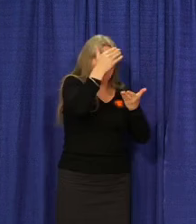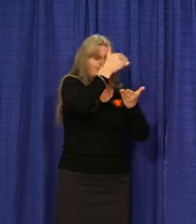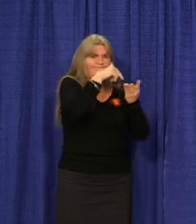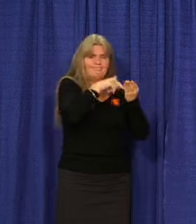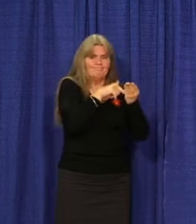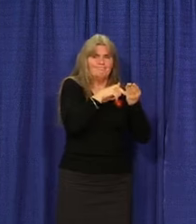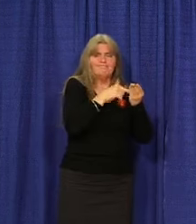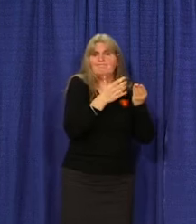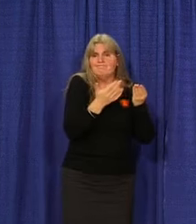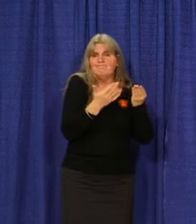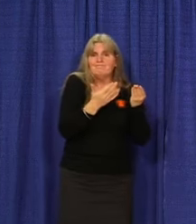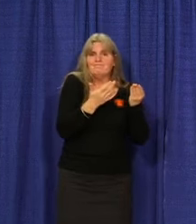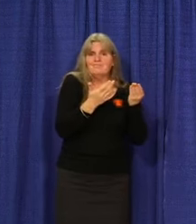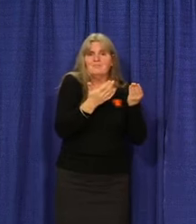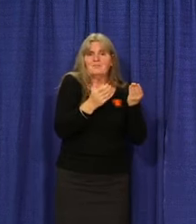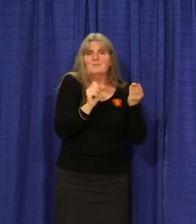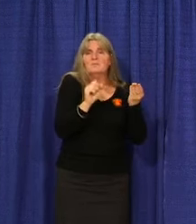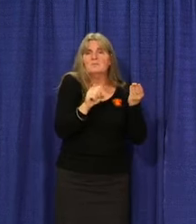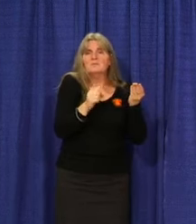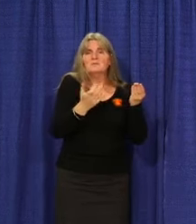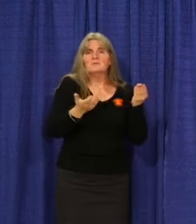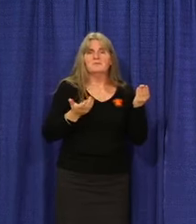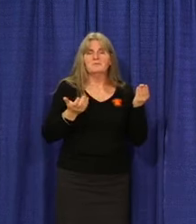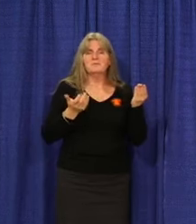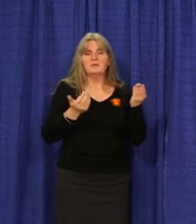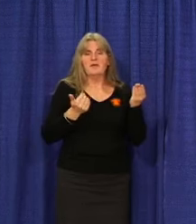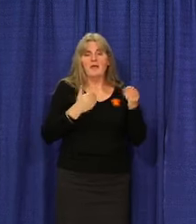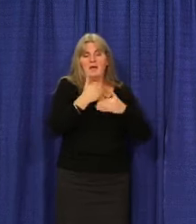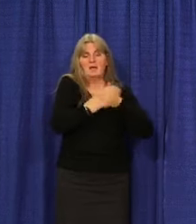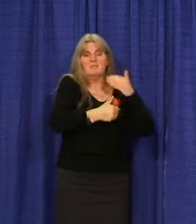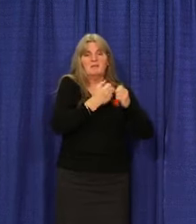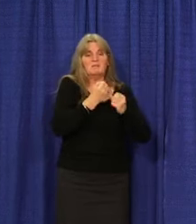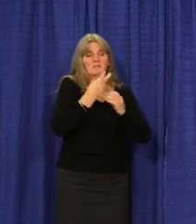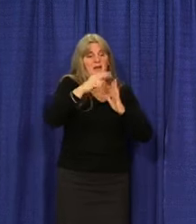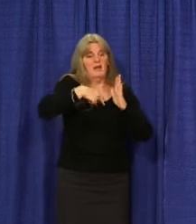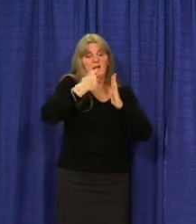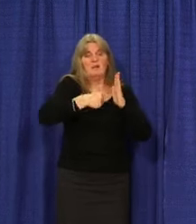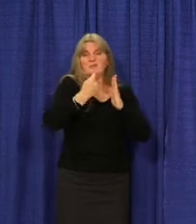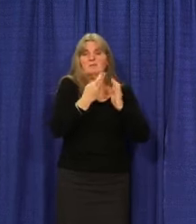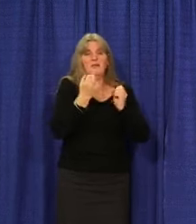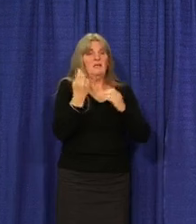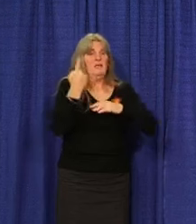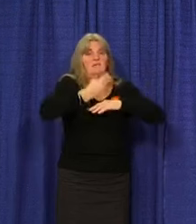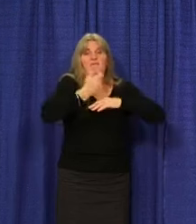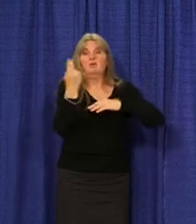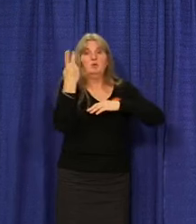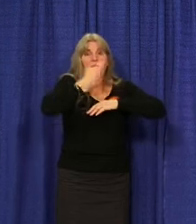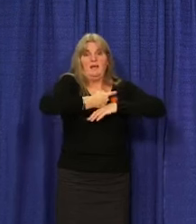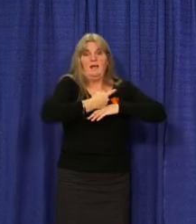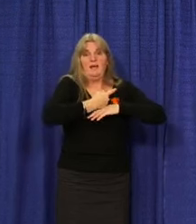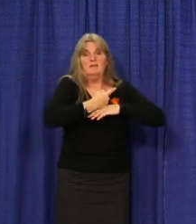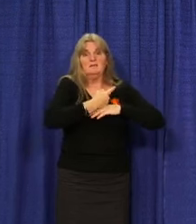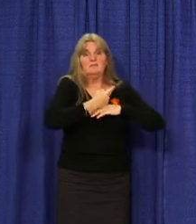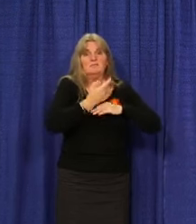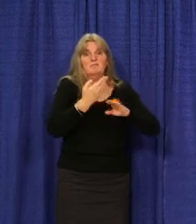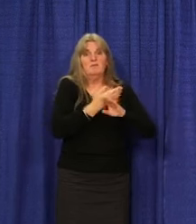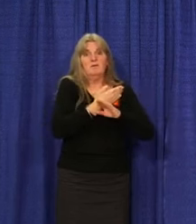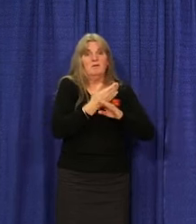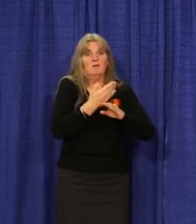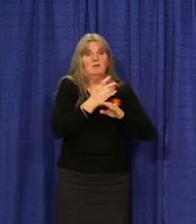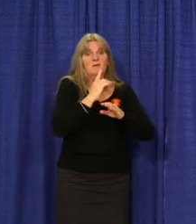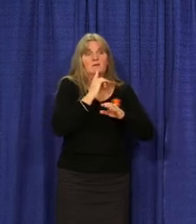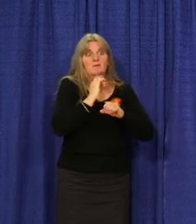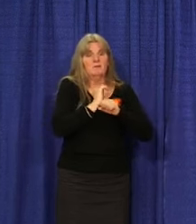to go back. So it can be a process that takes hours to days to actually complete. And then of course there's